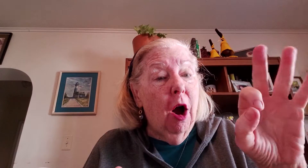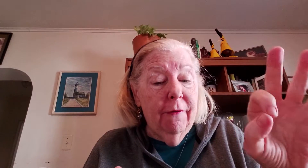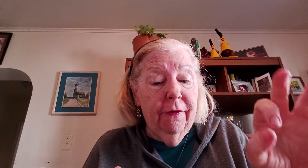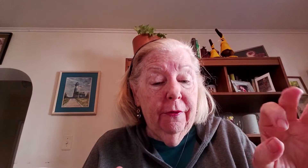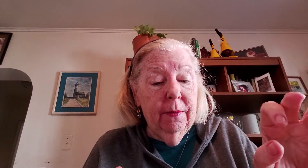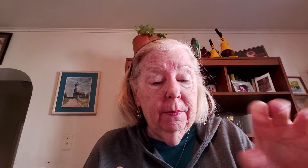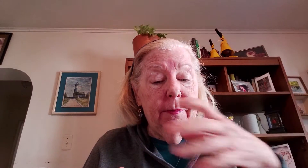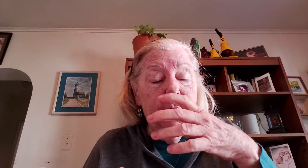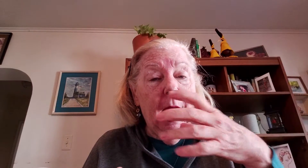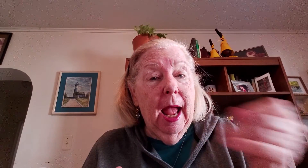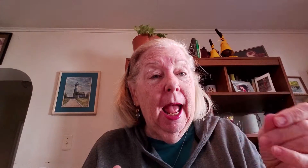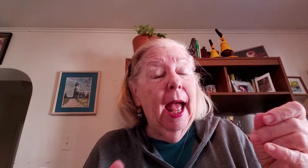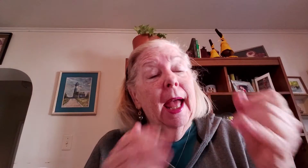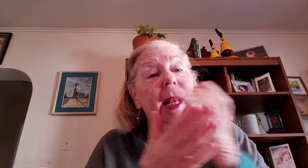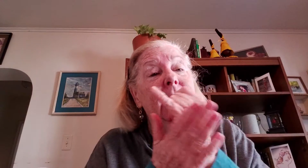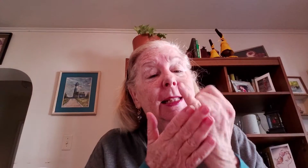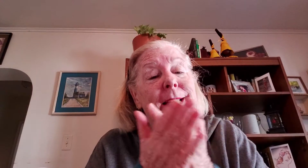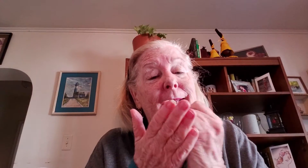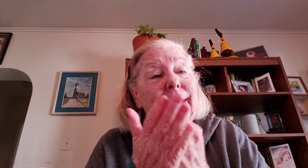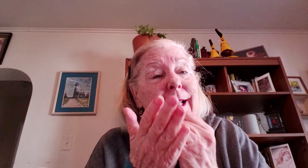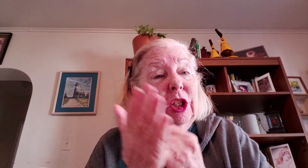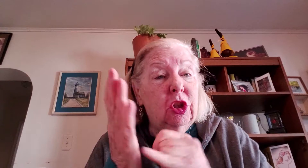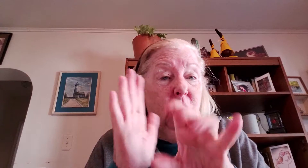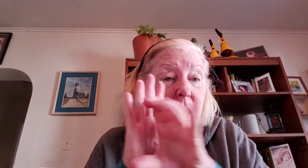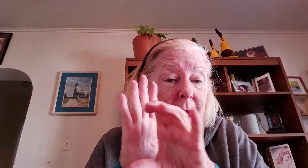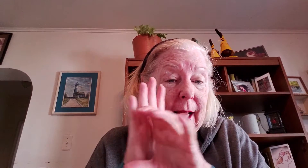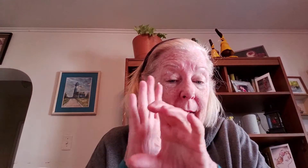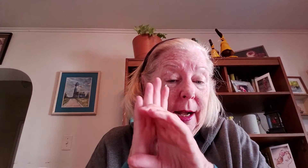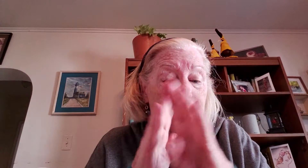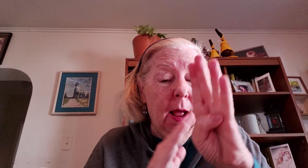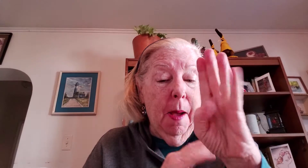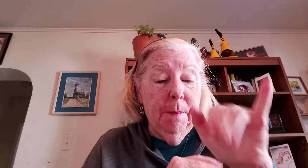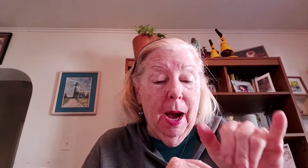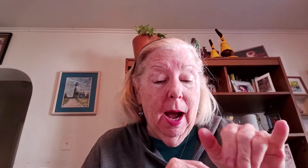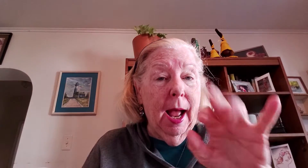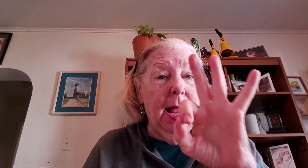Numeroff. And it's illustrated by